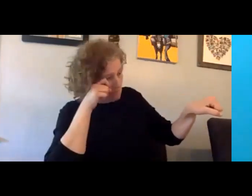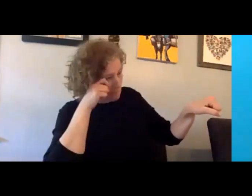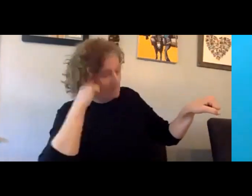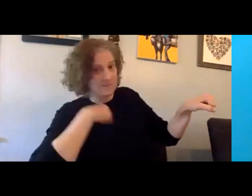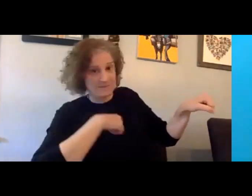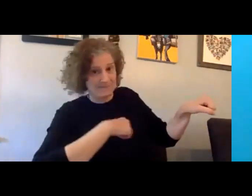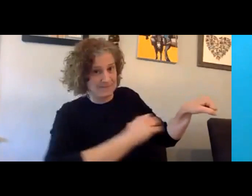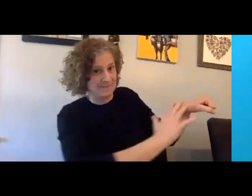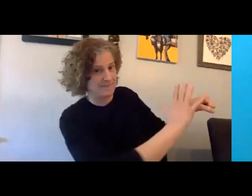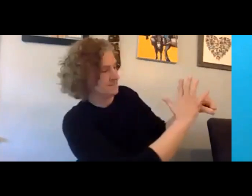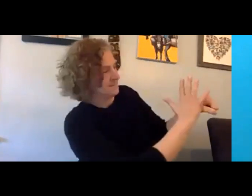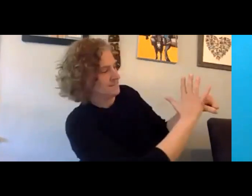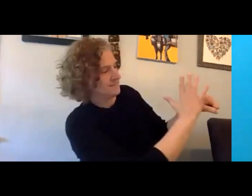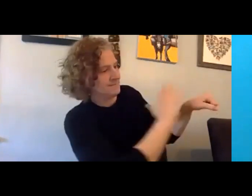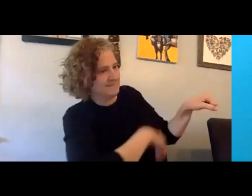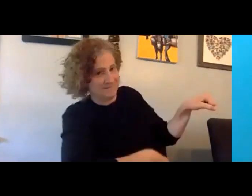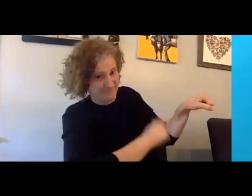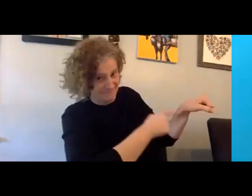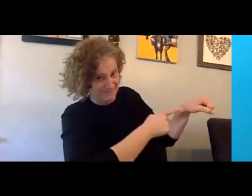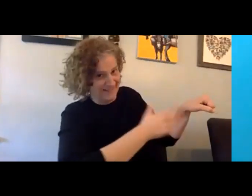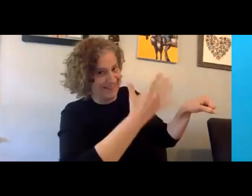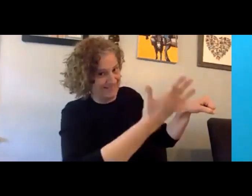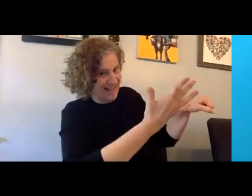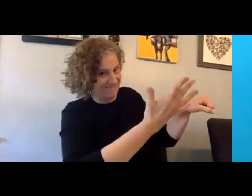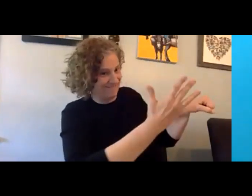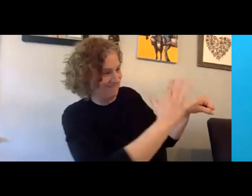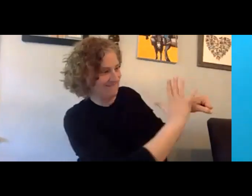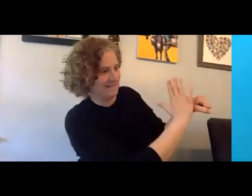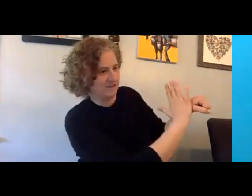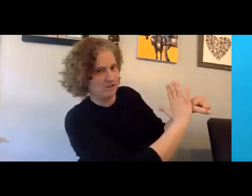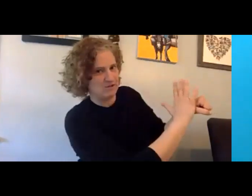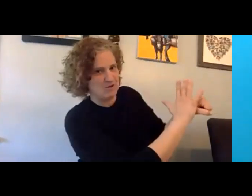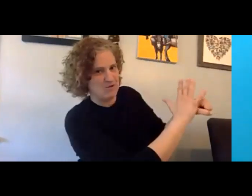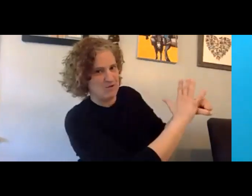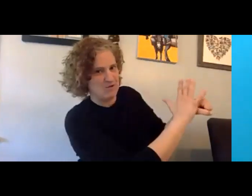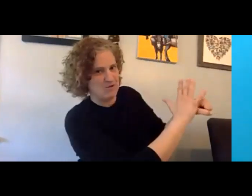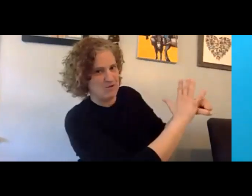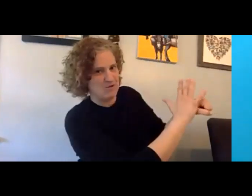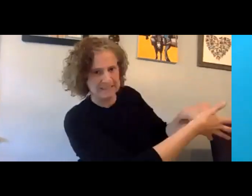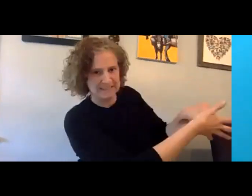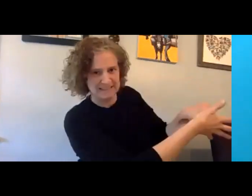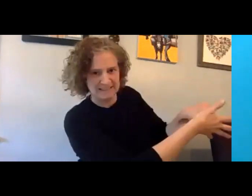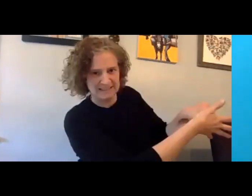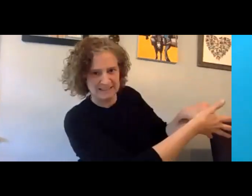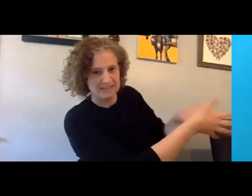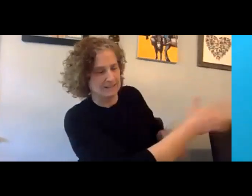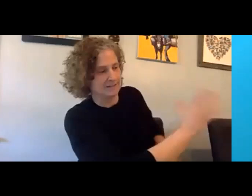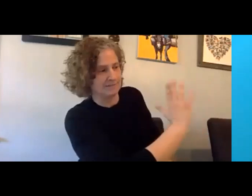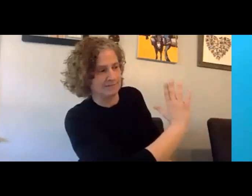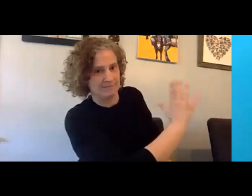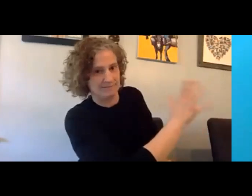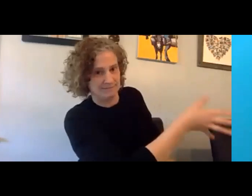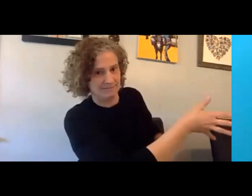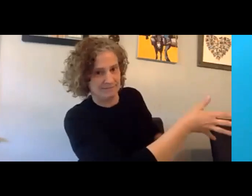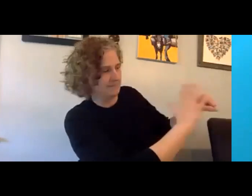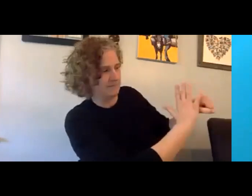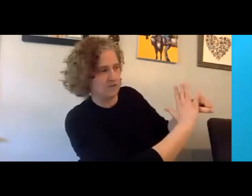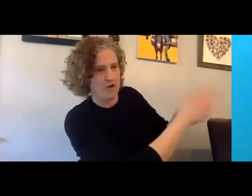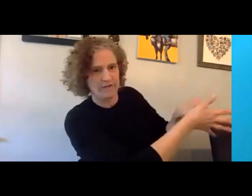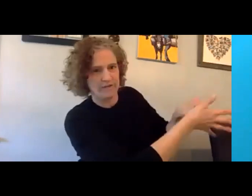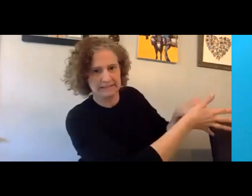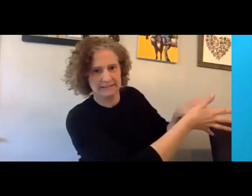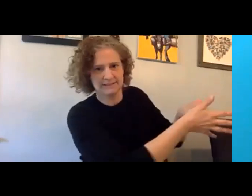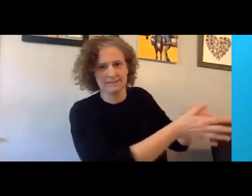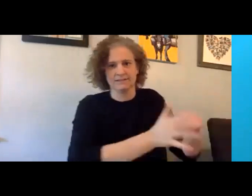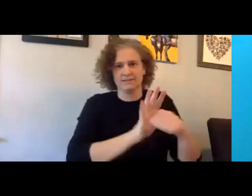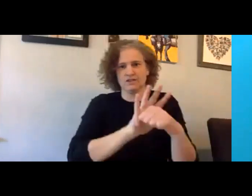coronavirus. So how it will look from your perspective is put your fist up and bring your palm, and it looks like this. It moves